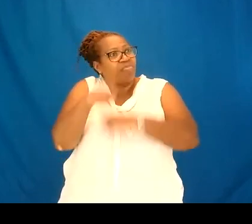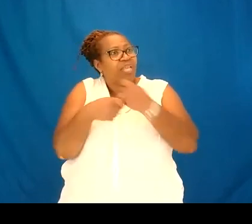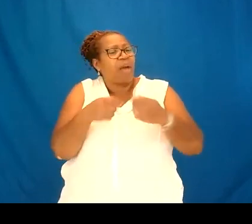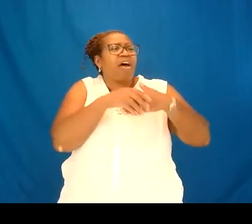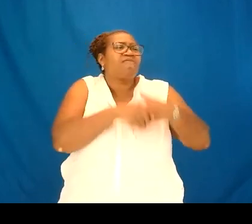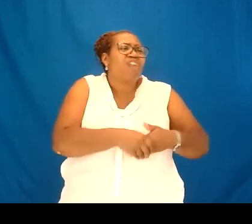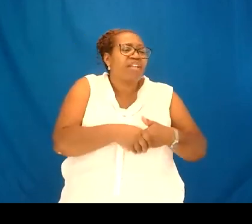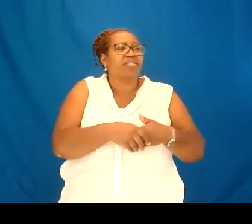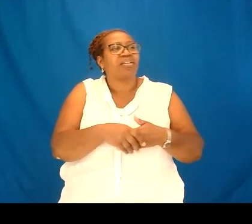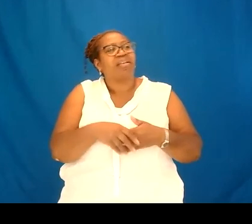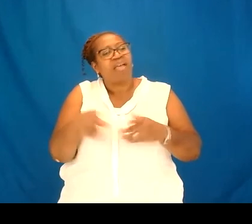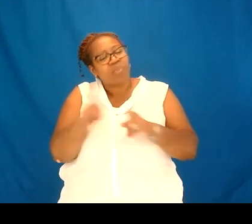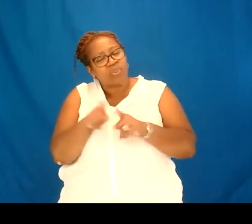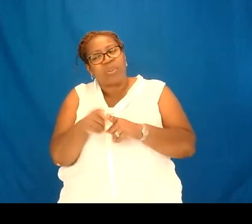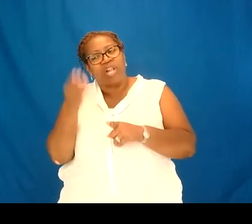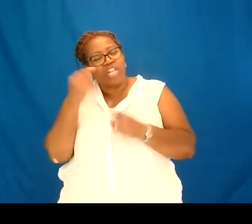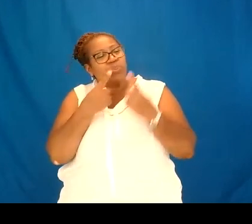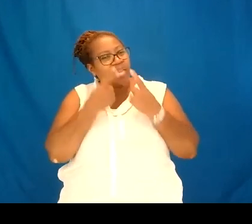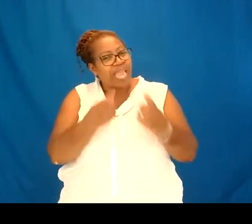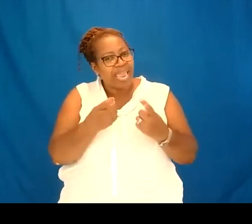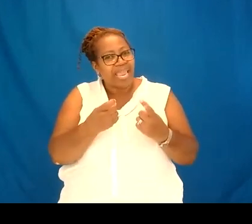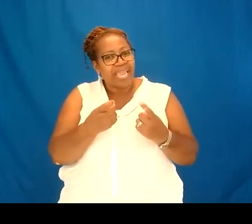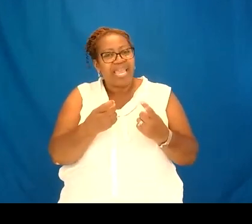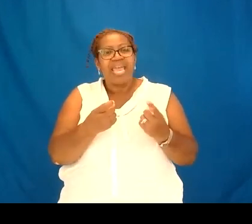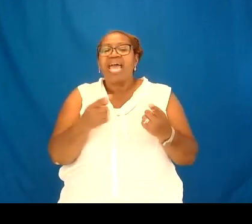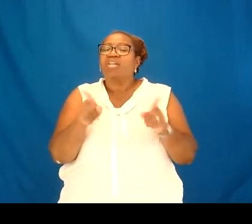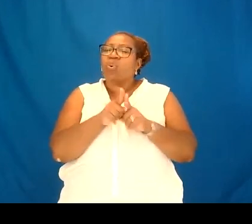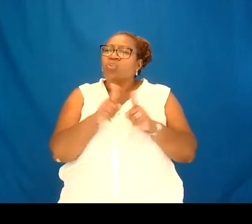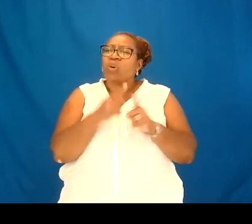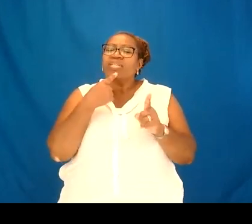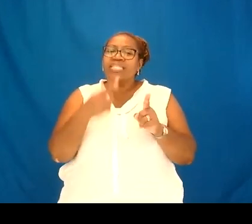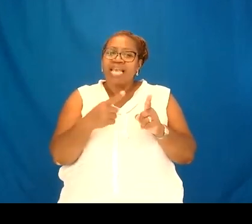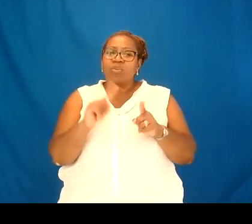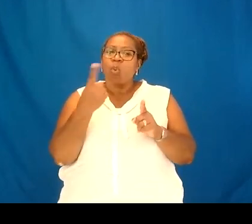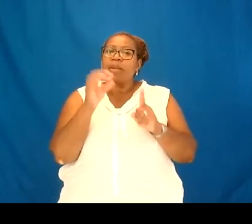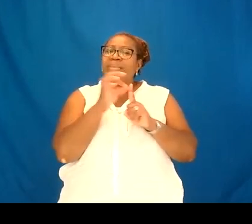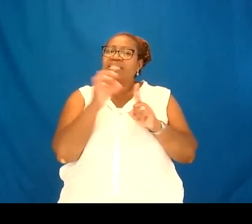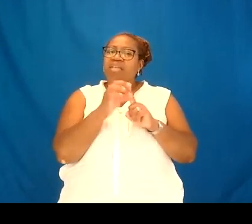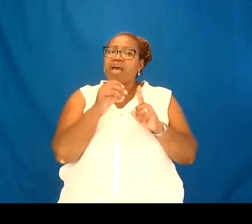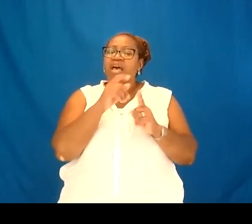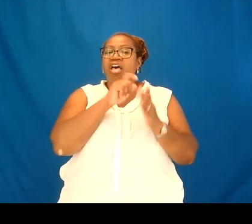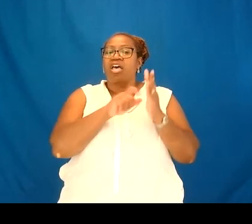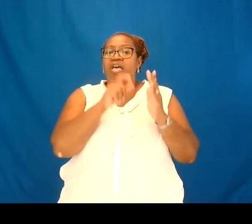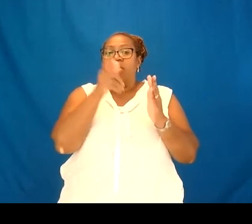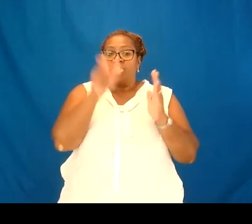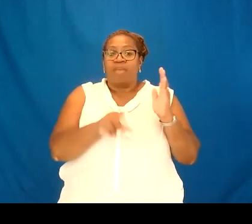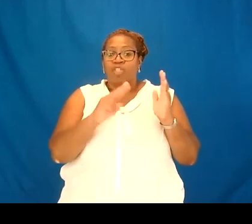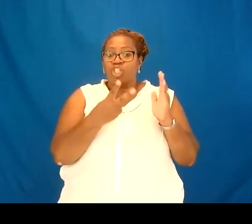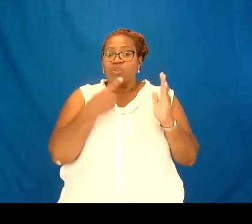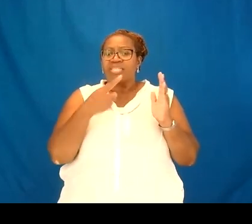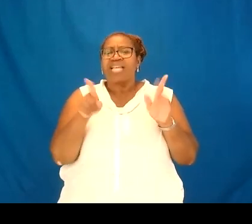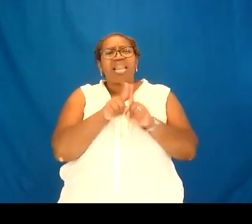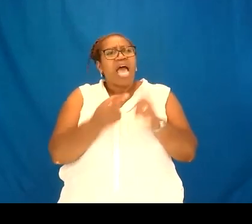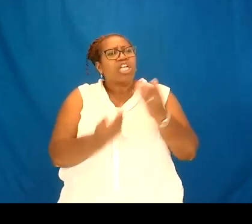says in 1 Peter 2, like newborn babies, crave pure spiritual milk so that by it you may grow up in